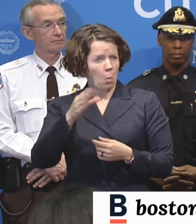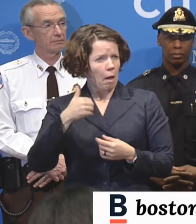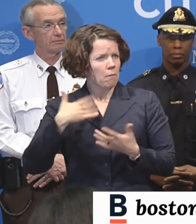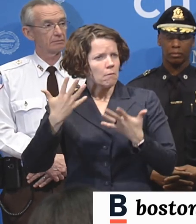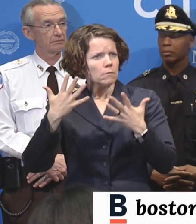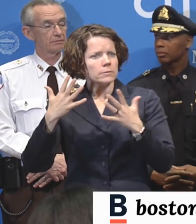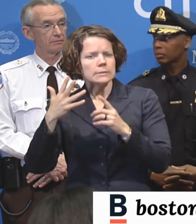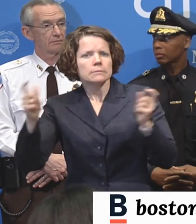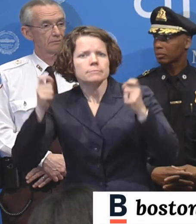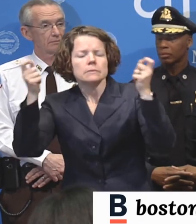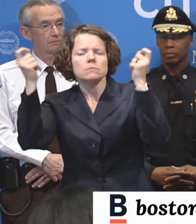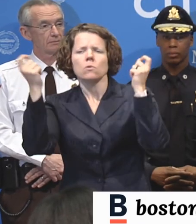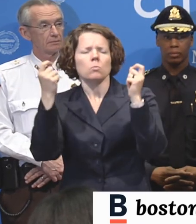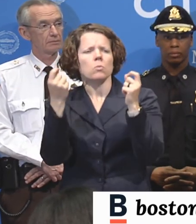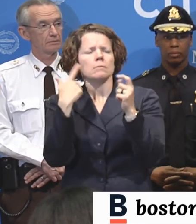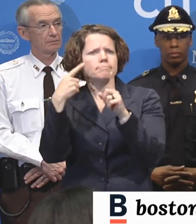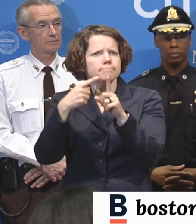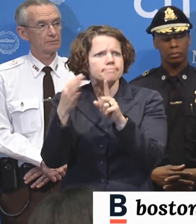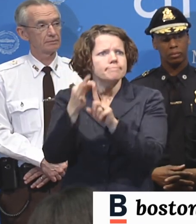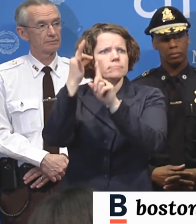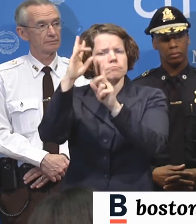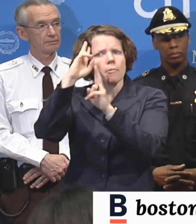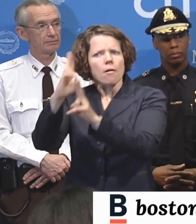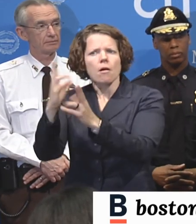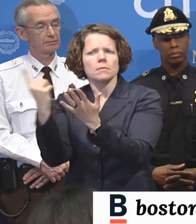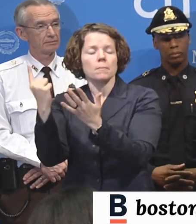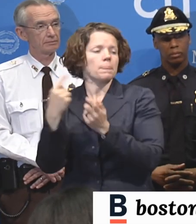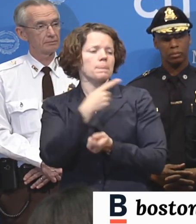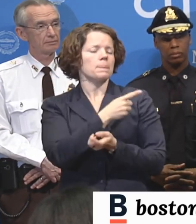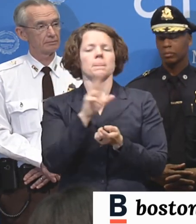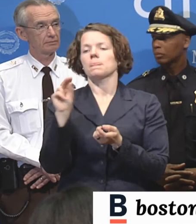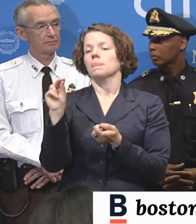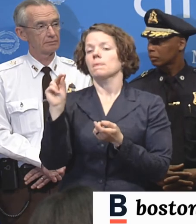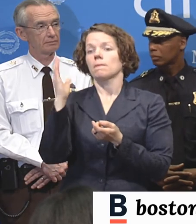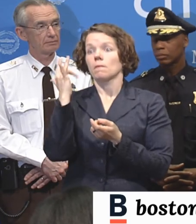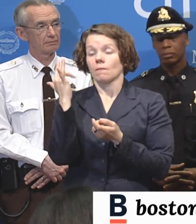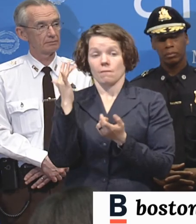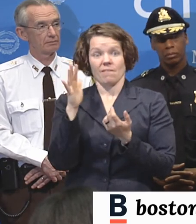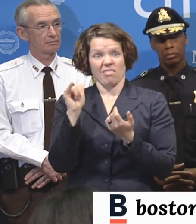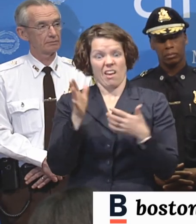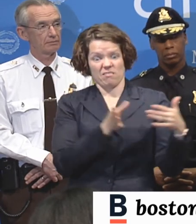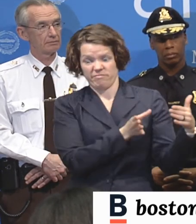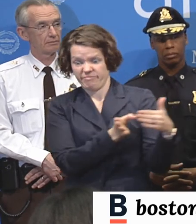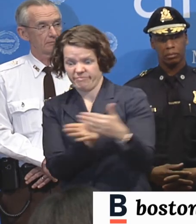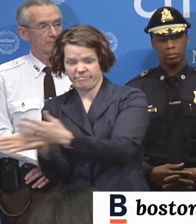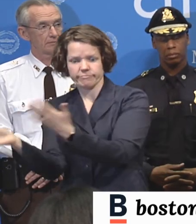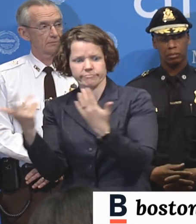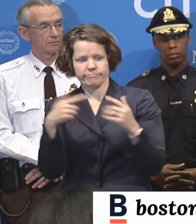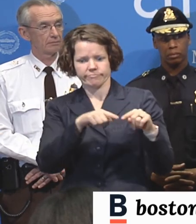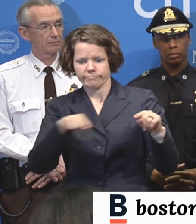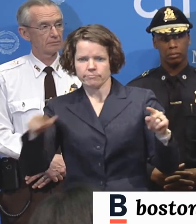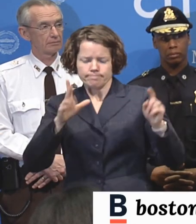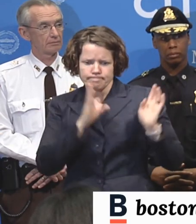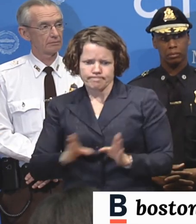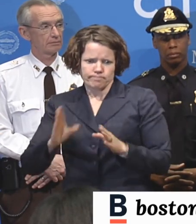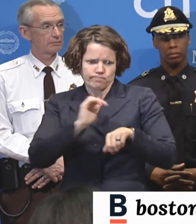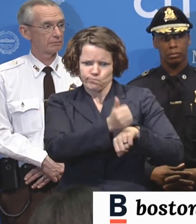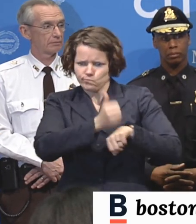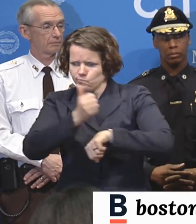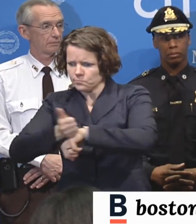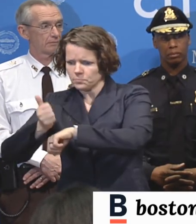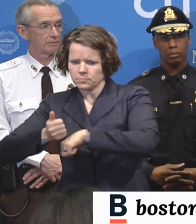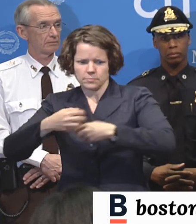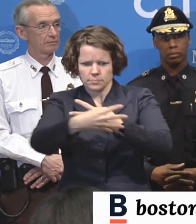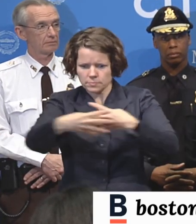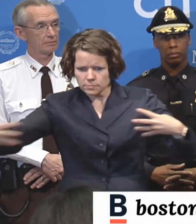or any of those? No, because the route will be being prepared for the marathon. So there